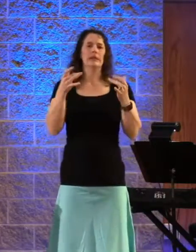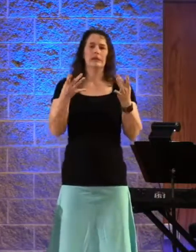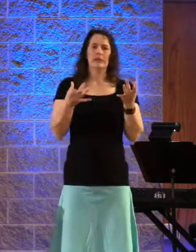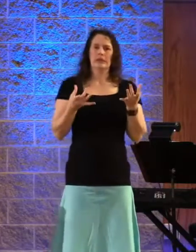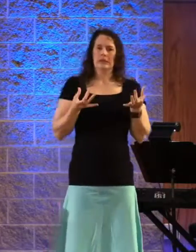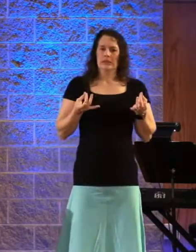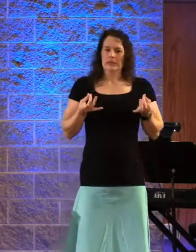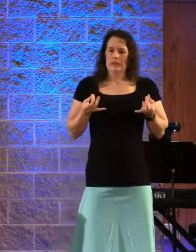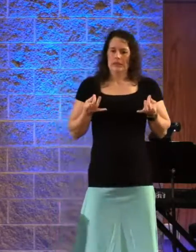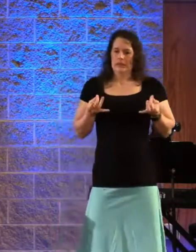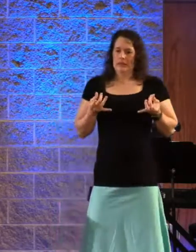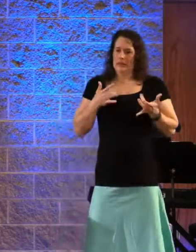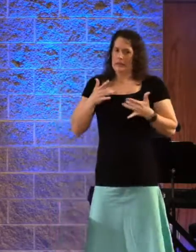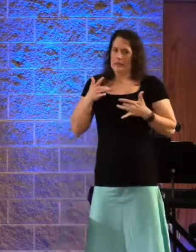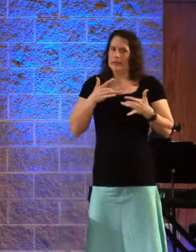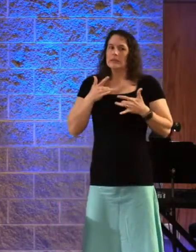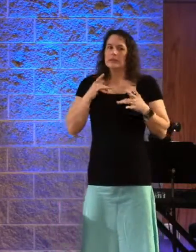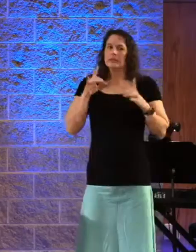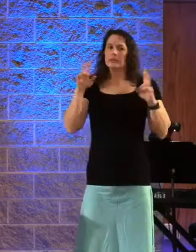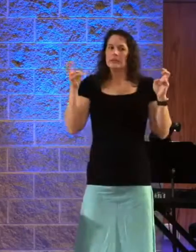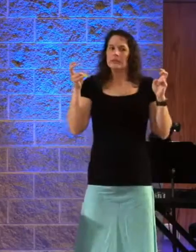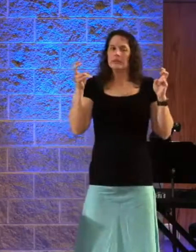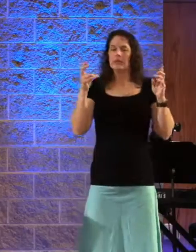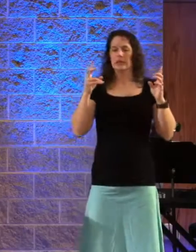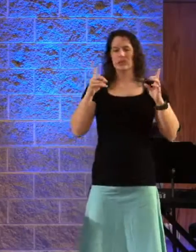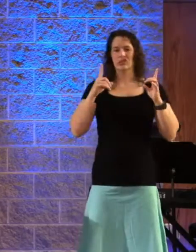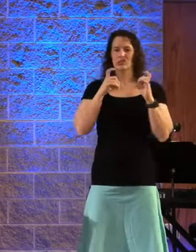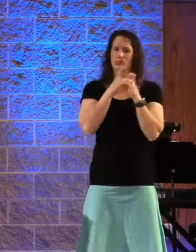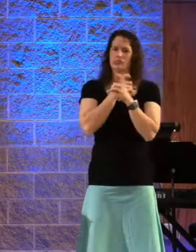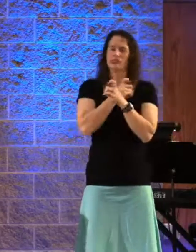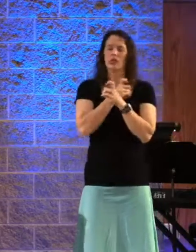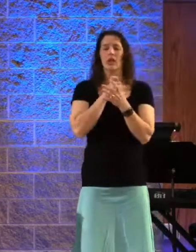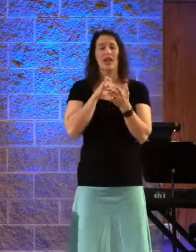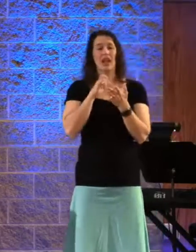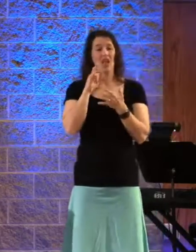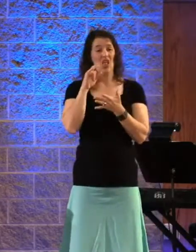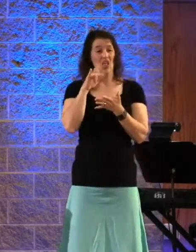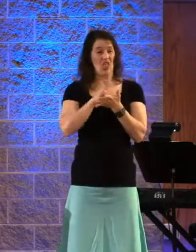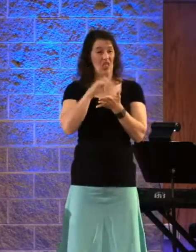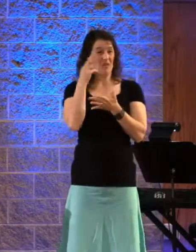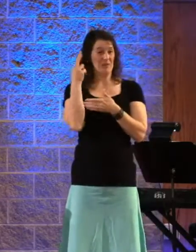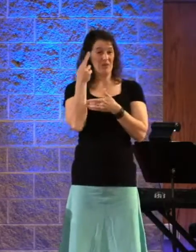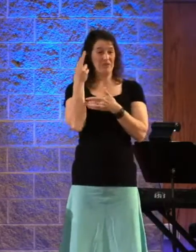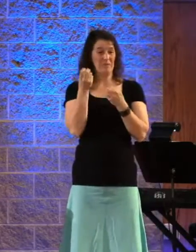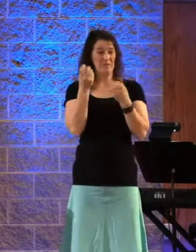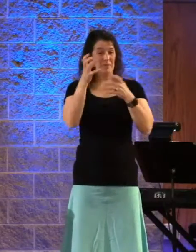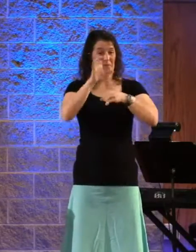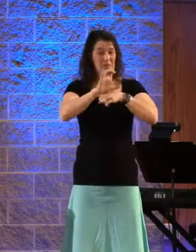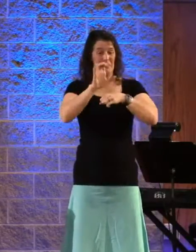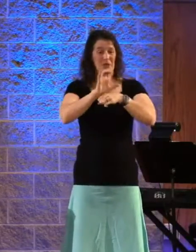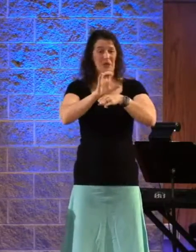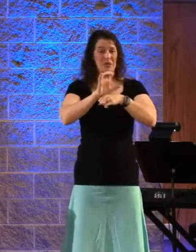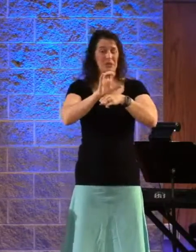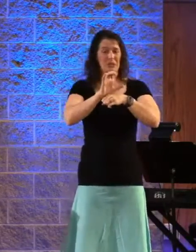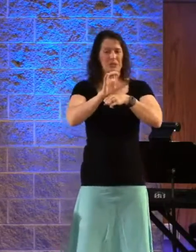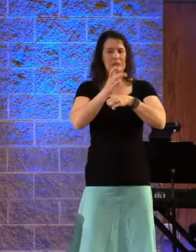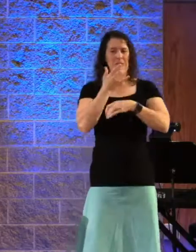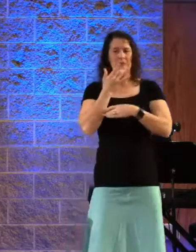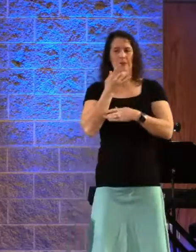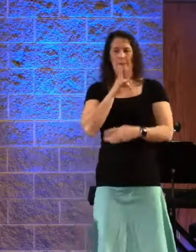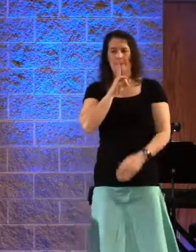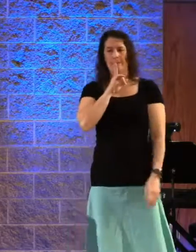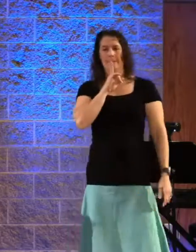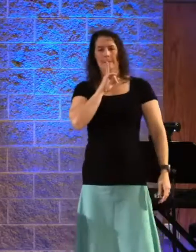very complicated. And I think for that reason, many churches might just choose to not preach on it at all. I